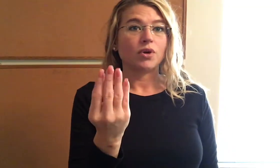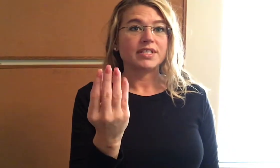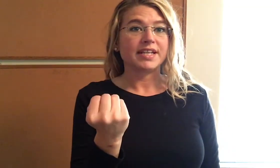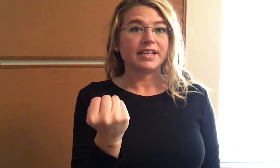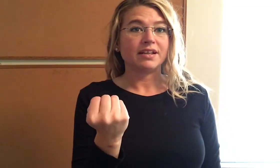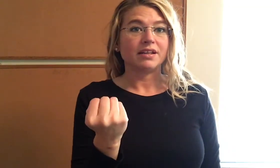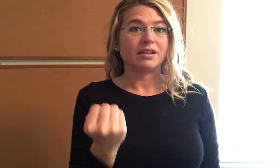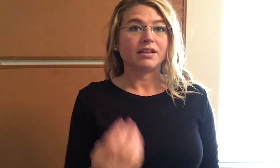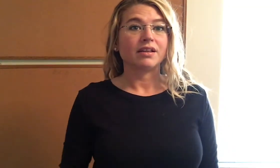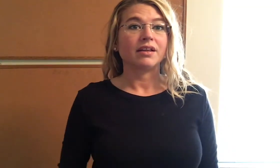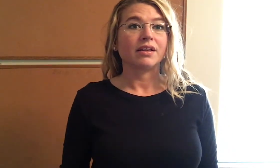14,